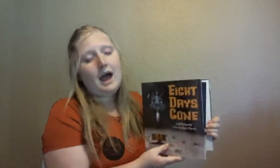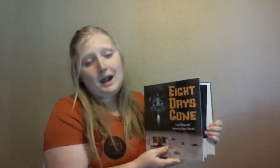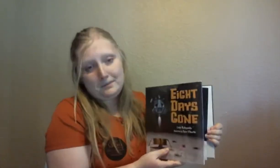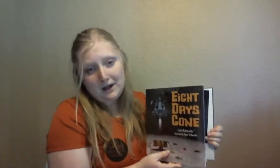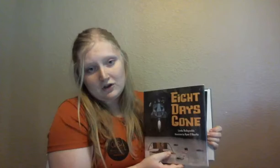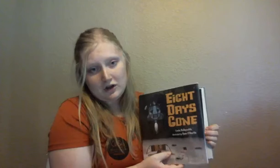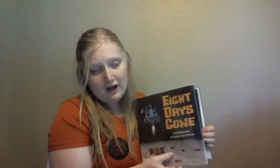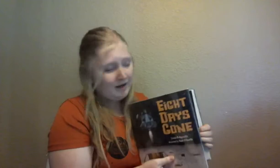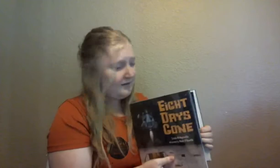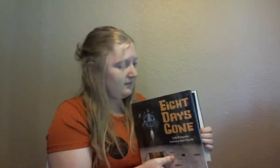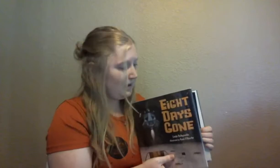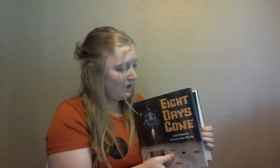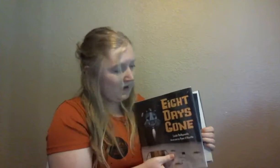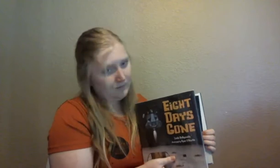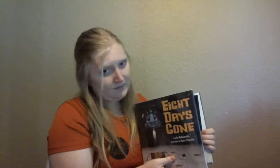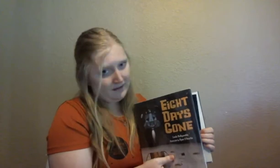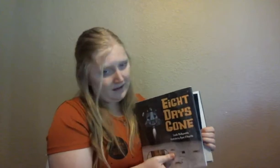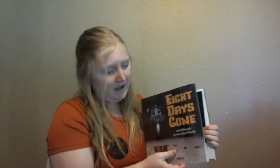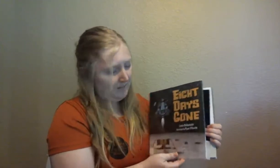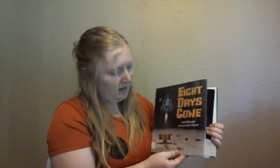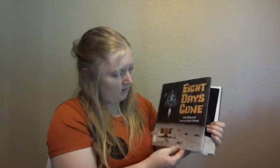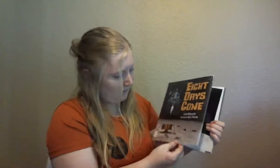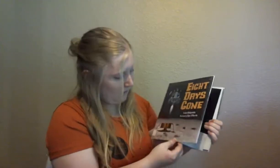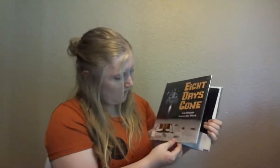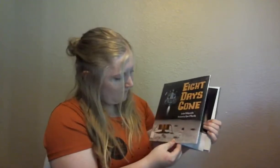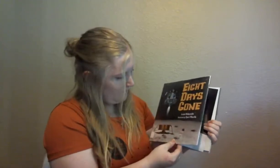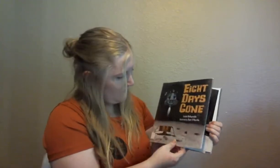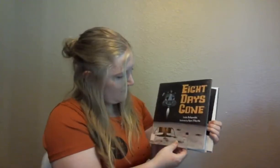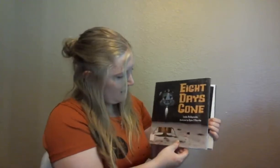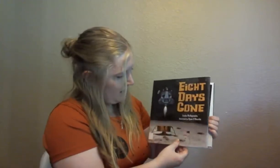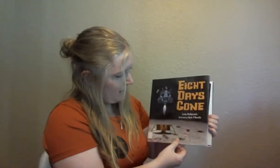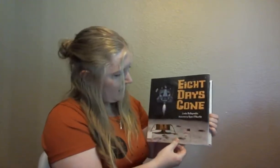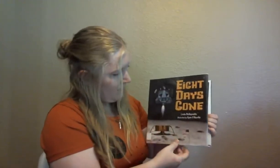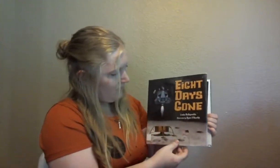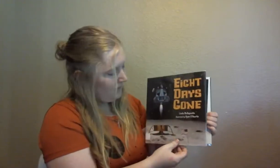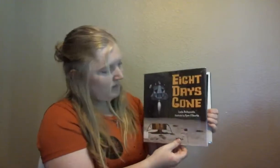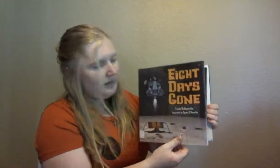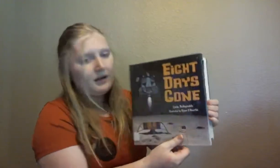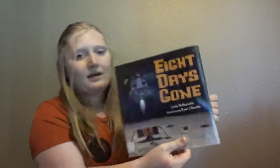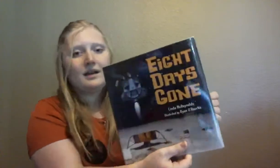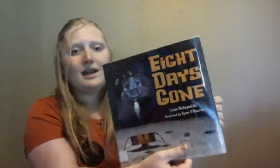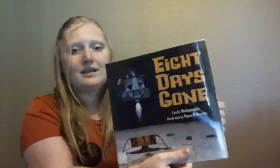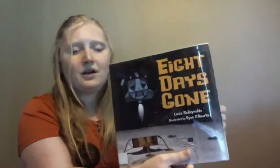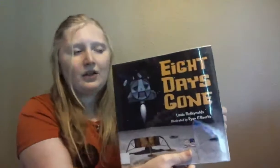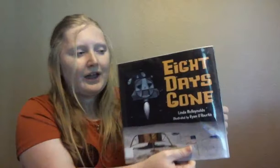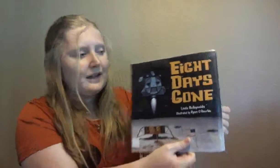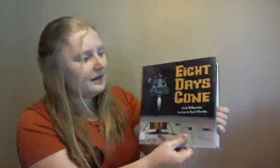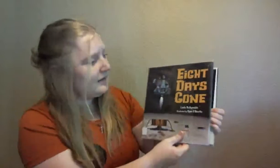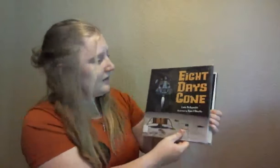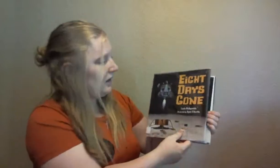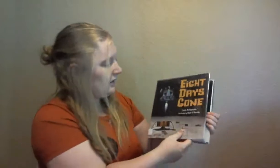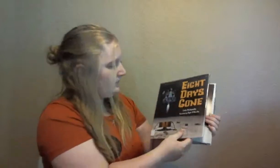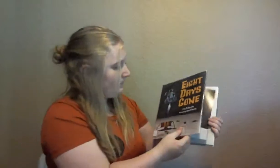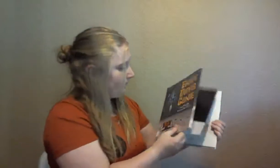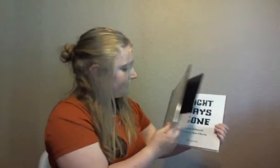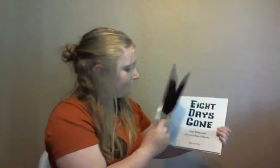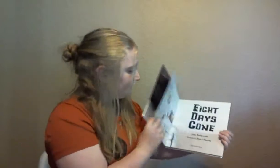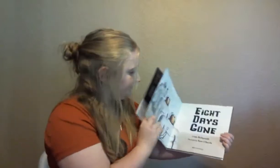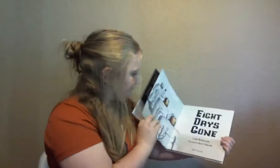I'm not sure how to pronounce it. I apologize, but it's called 8 Days Gone.